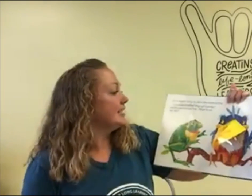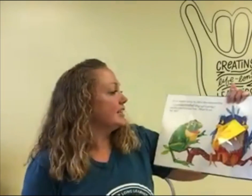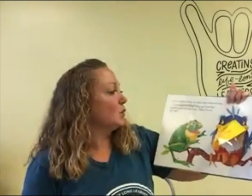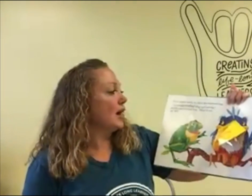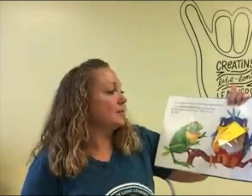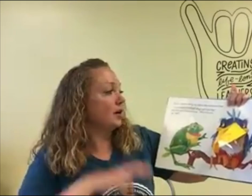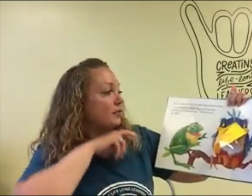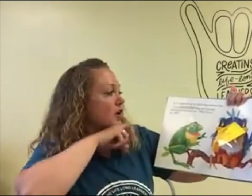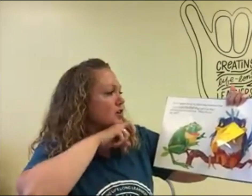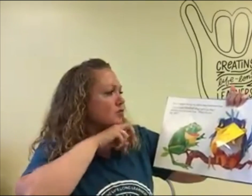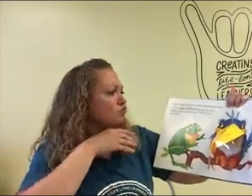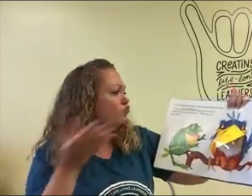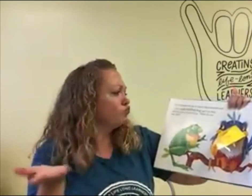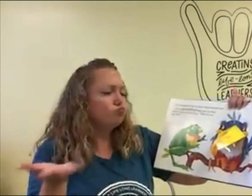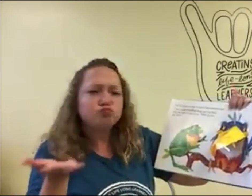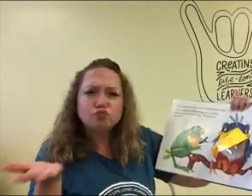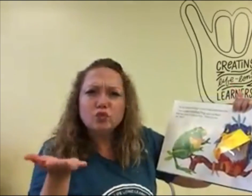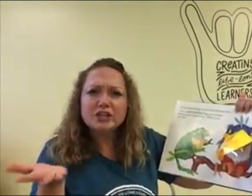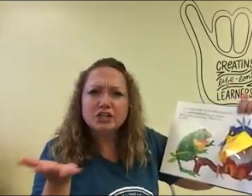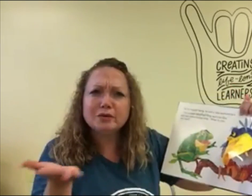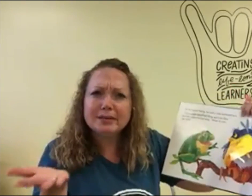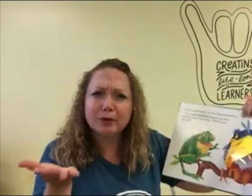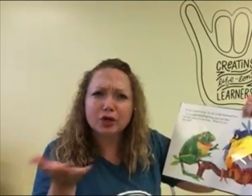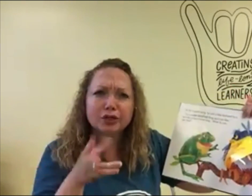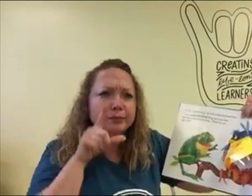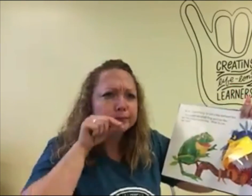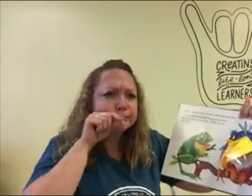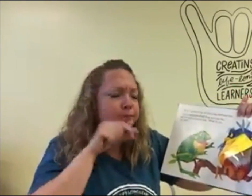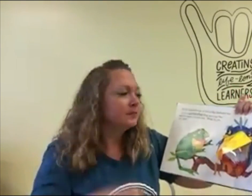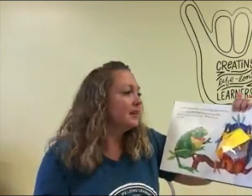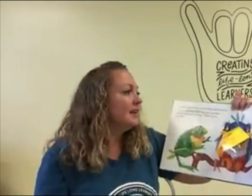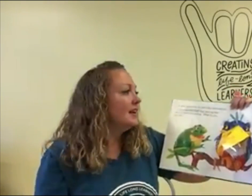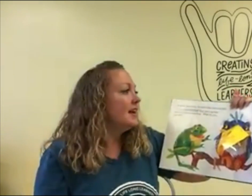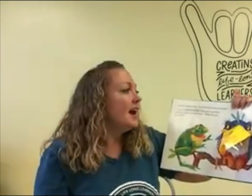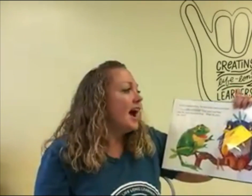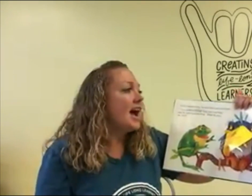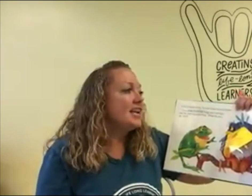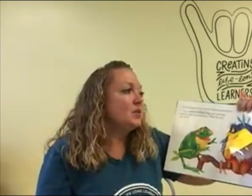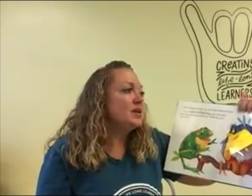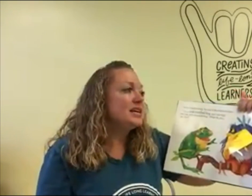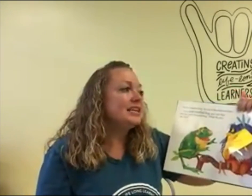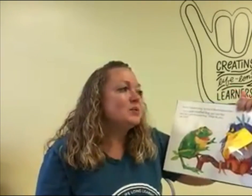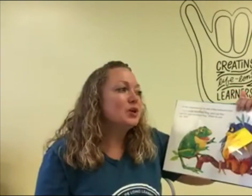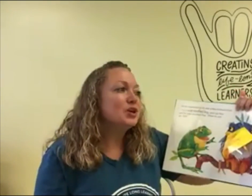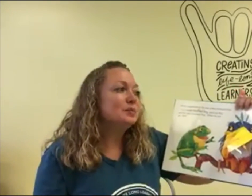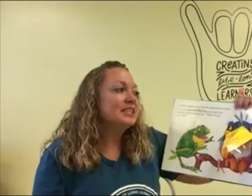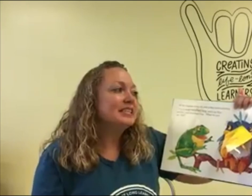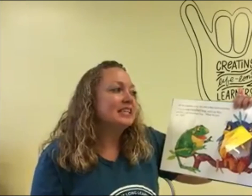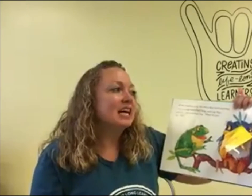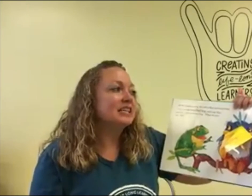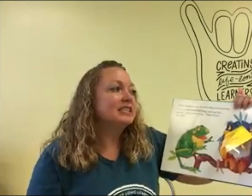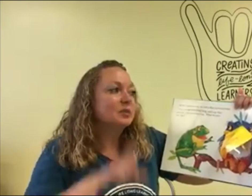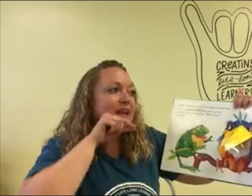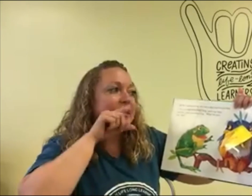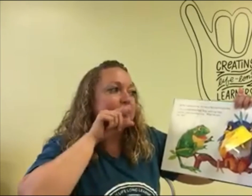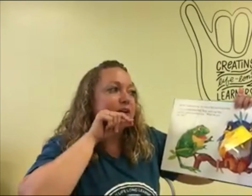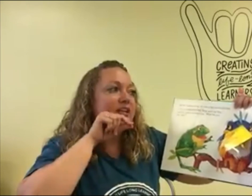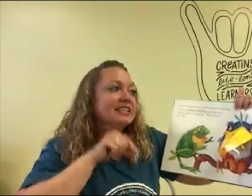mouth frog. What do you eat, bird? I eat wiggly worms and slugs, replied the bird, snapping his